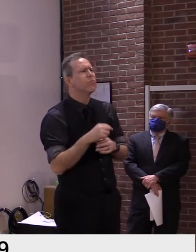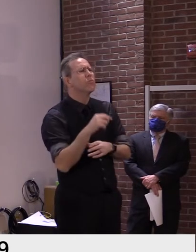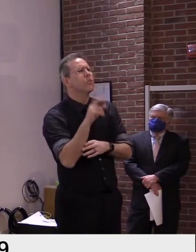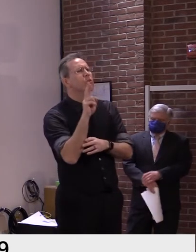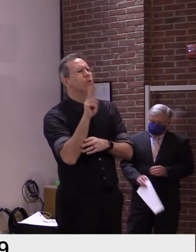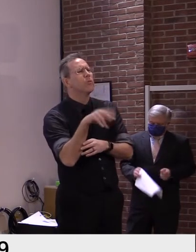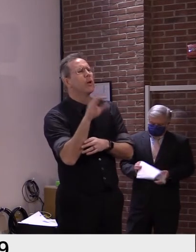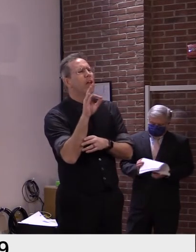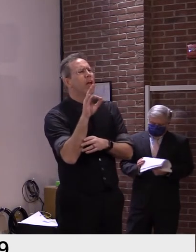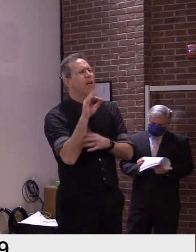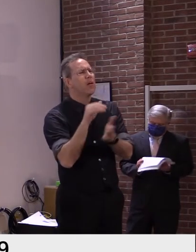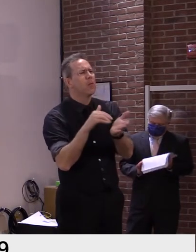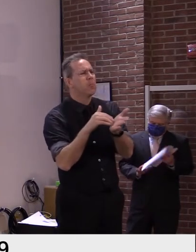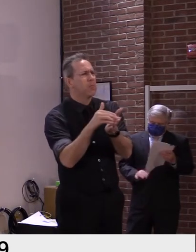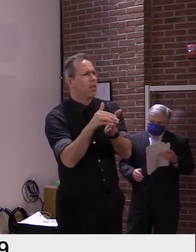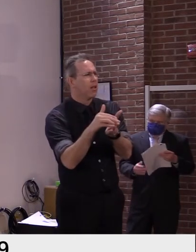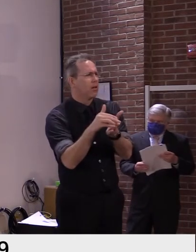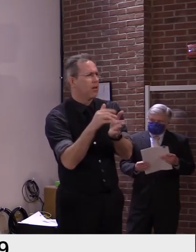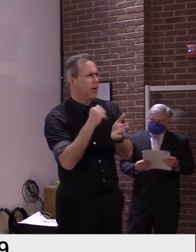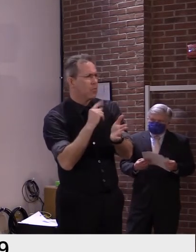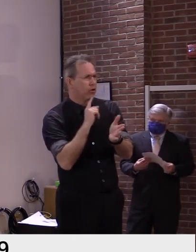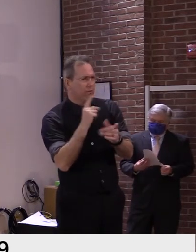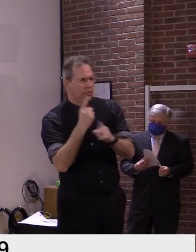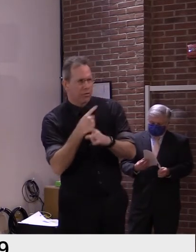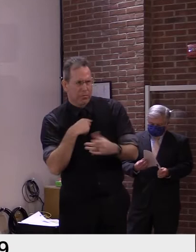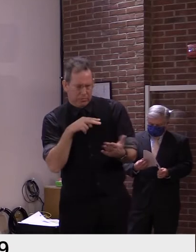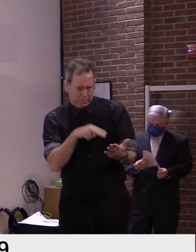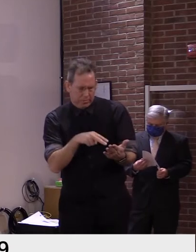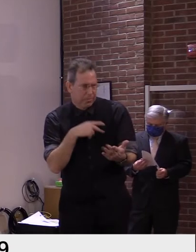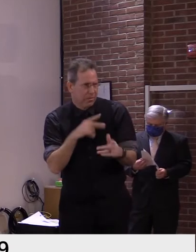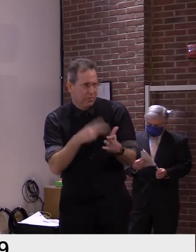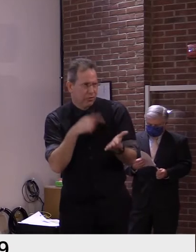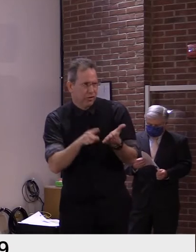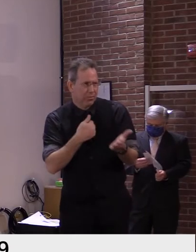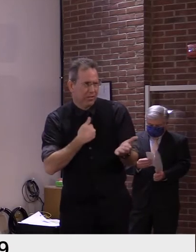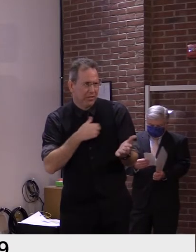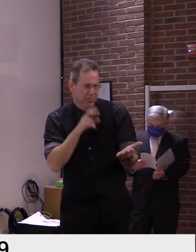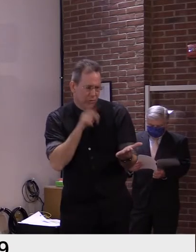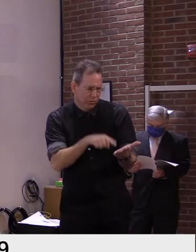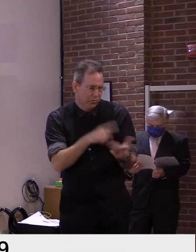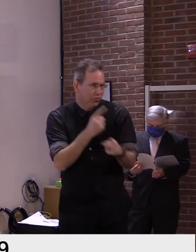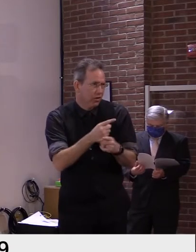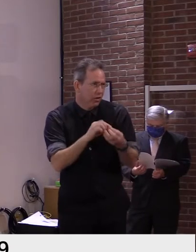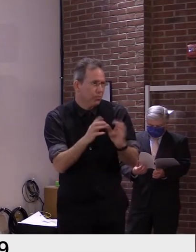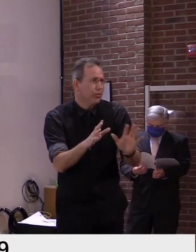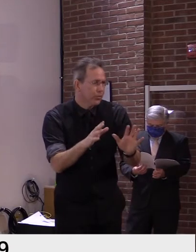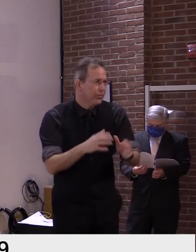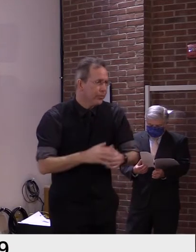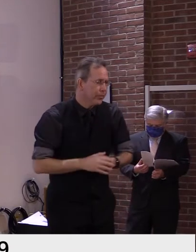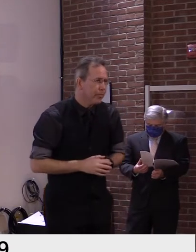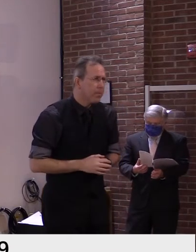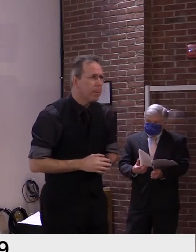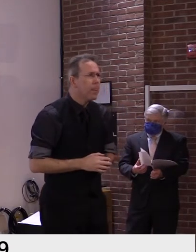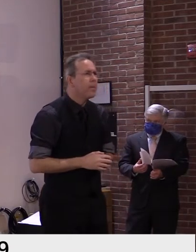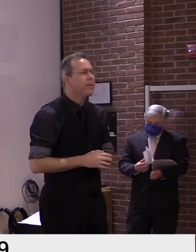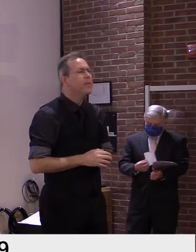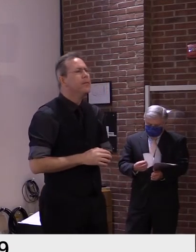million, I believe, and I have that somewhere else, but which would equate to